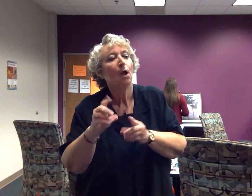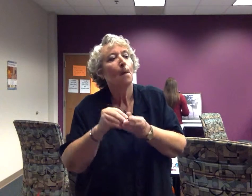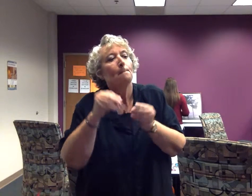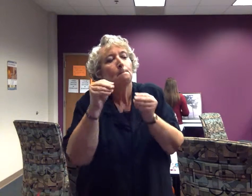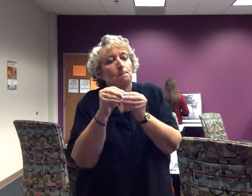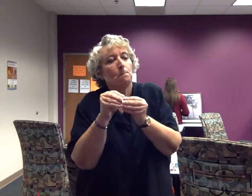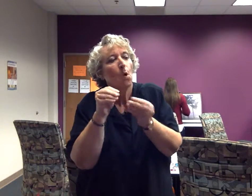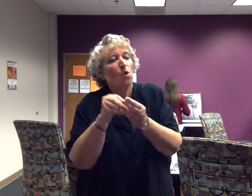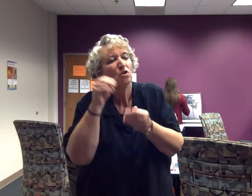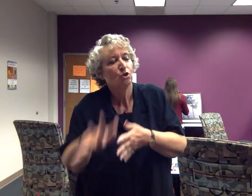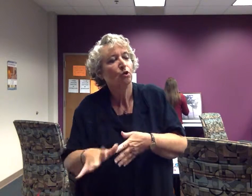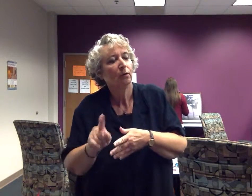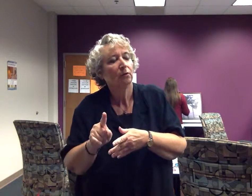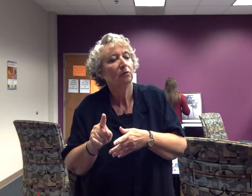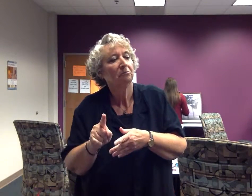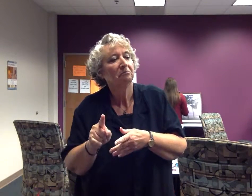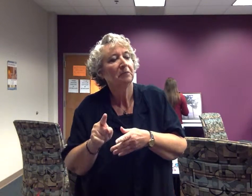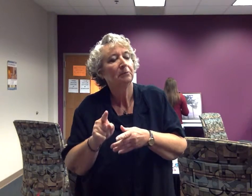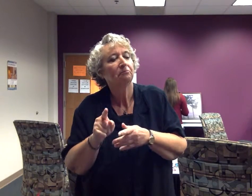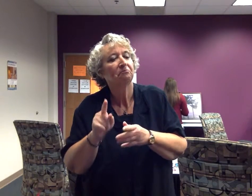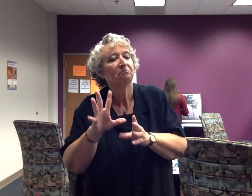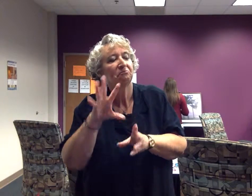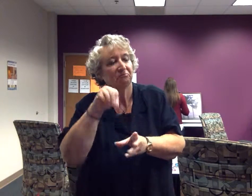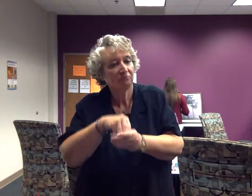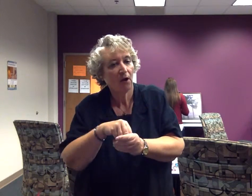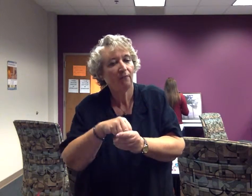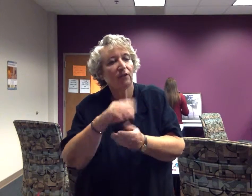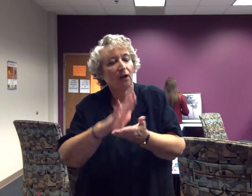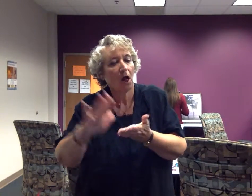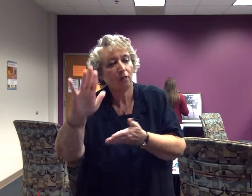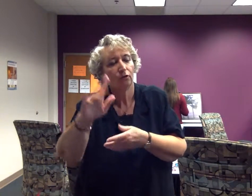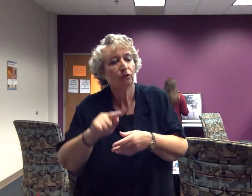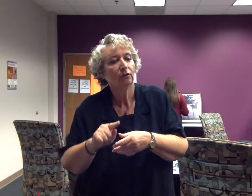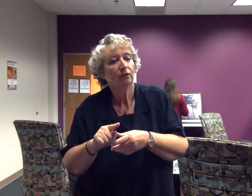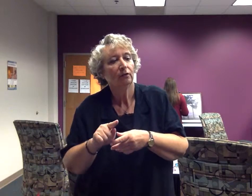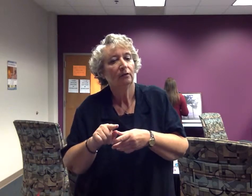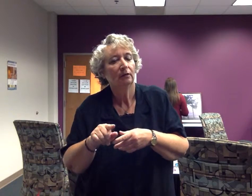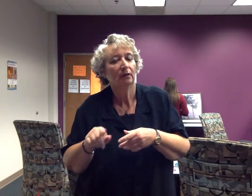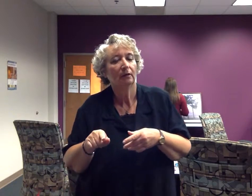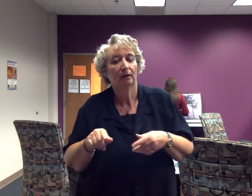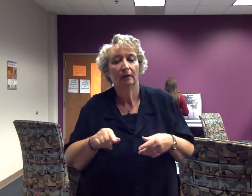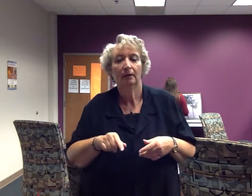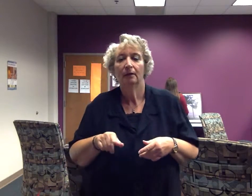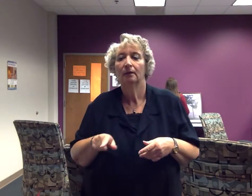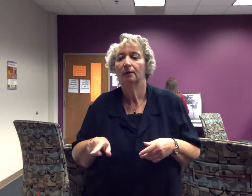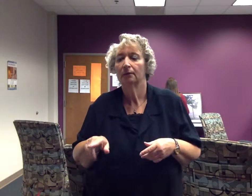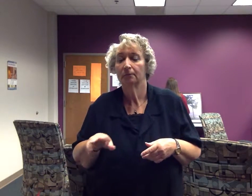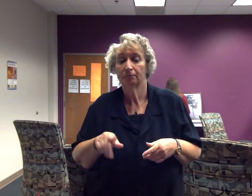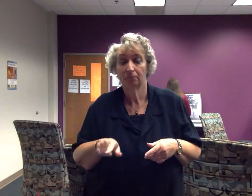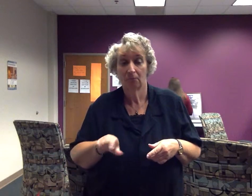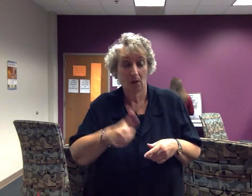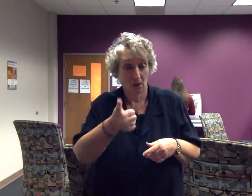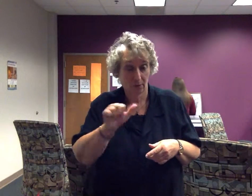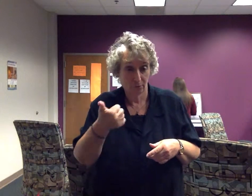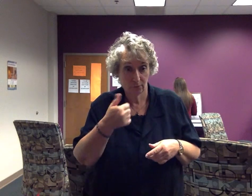more successful in life. Good. Yes, you had a comment? Well, like Stephen was saying, I was saying maybe like if the government spend money on students